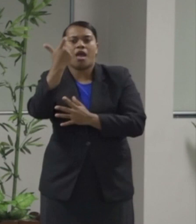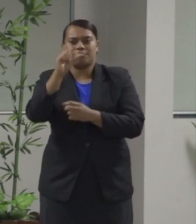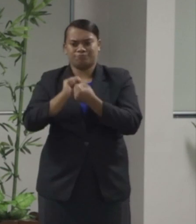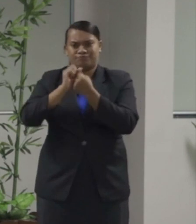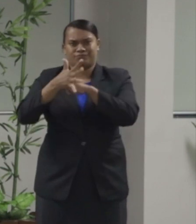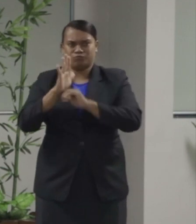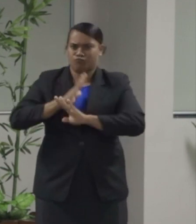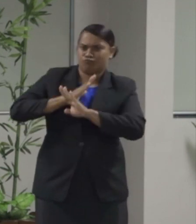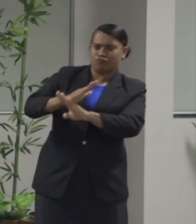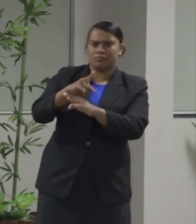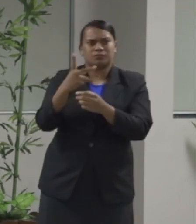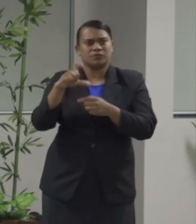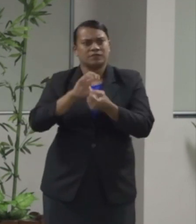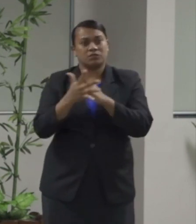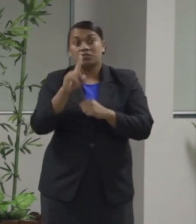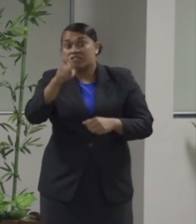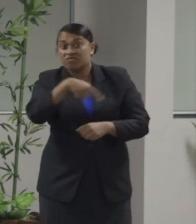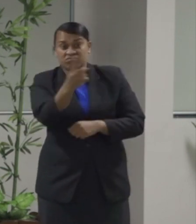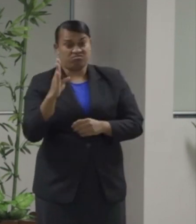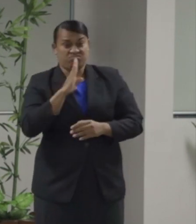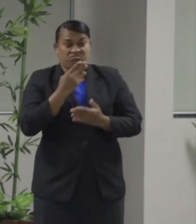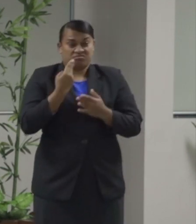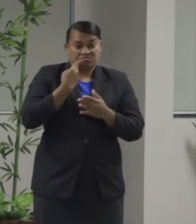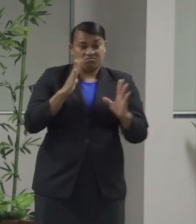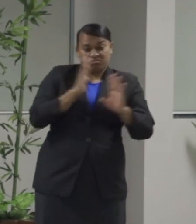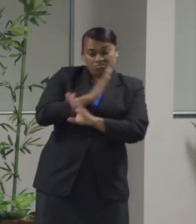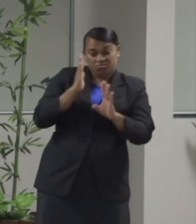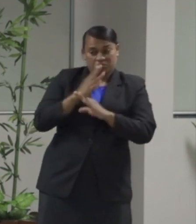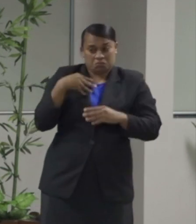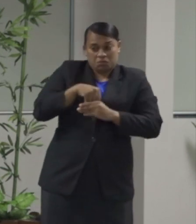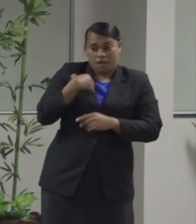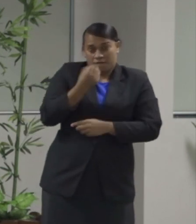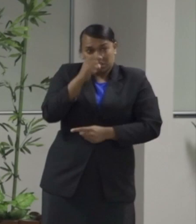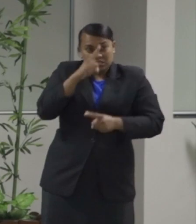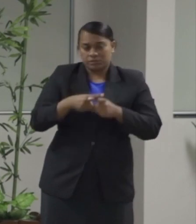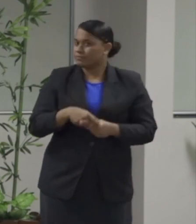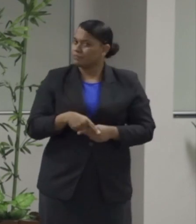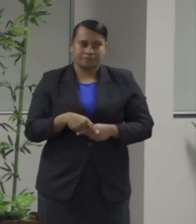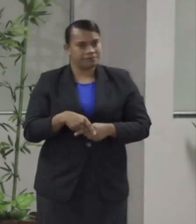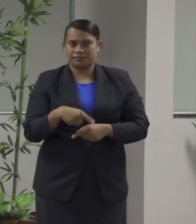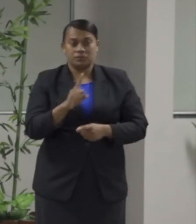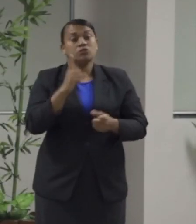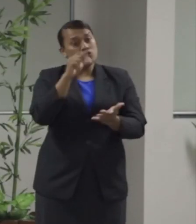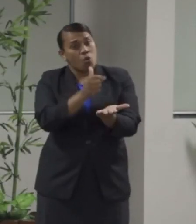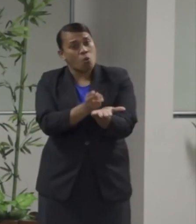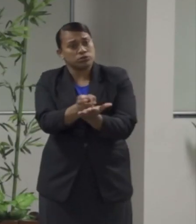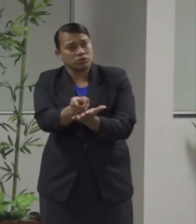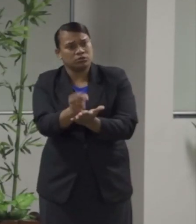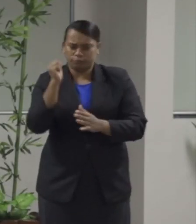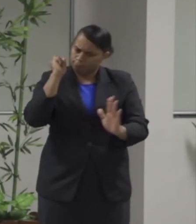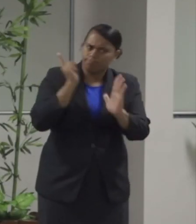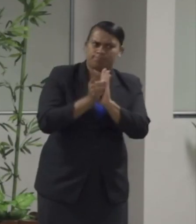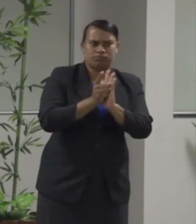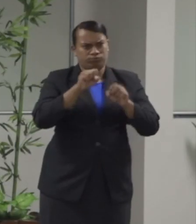in hiding your symptoms or by being dishonest. That is what ultimately spreads this silent